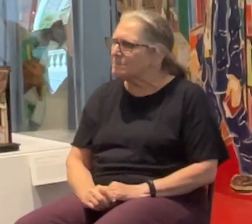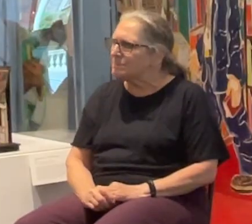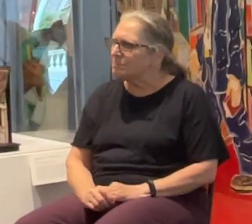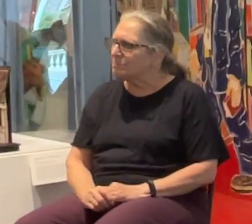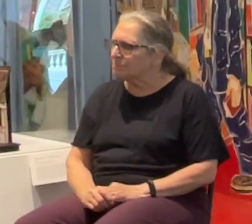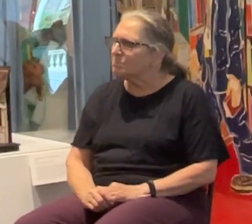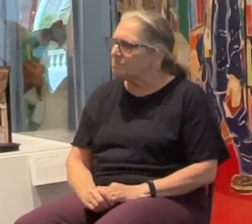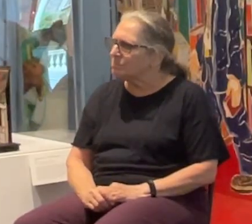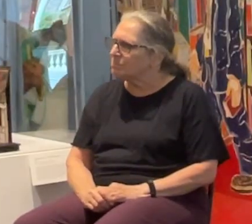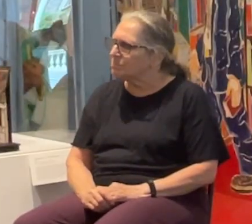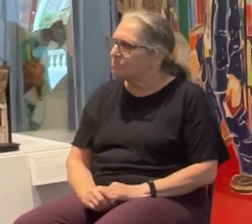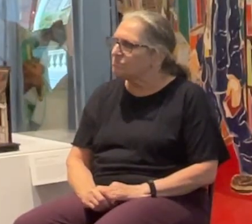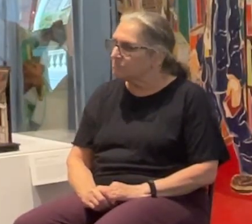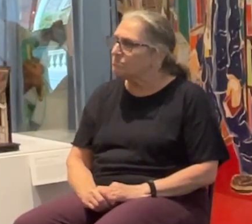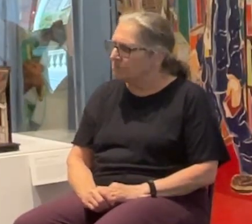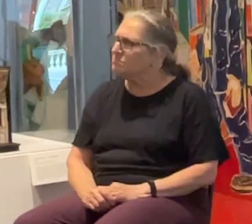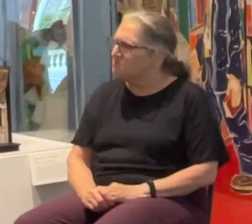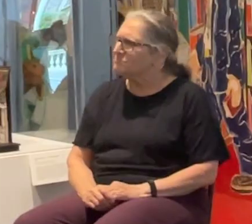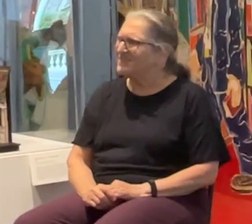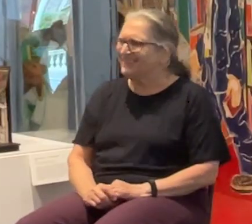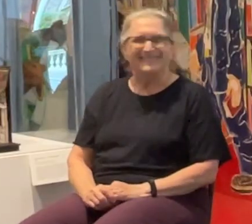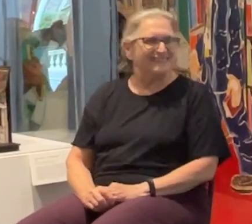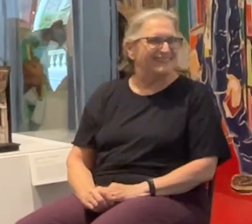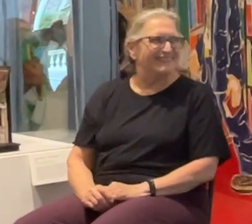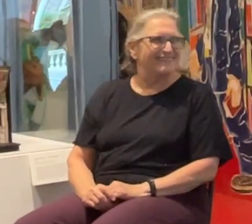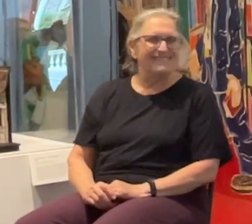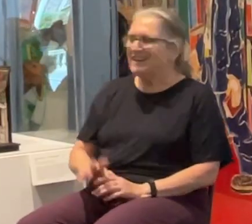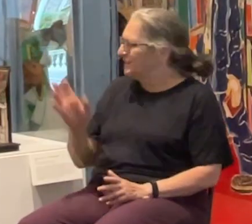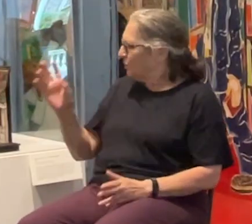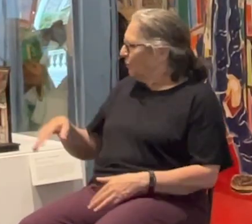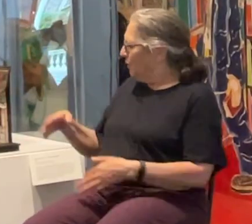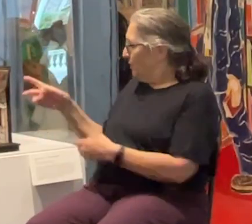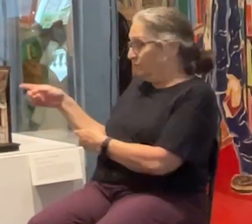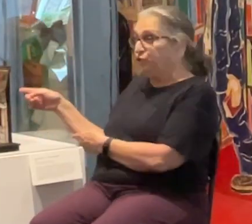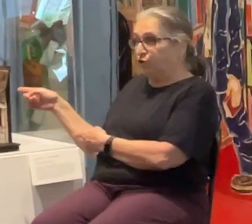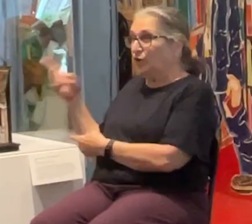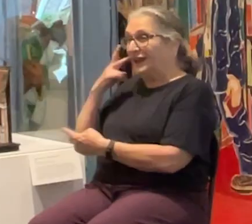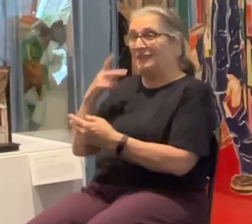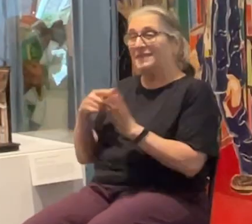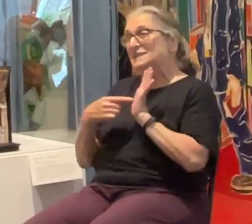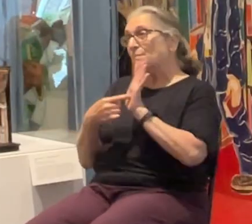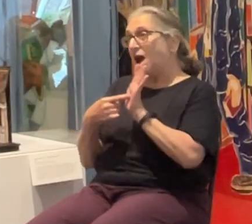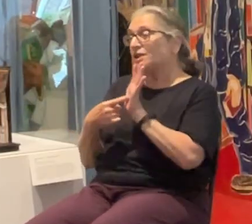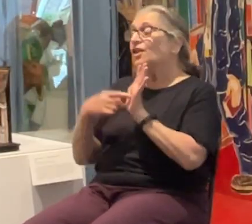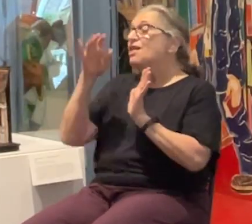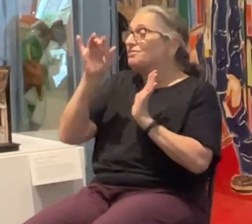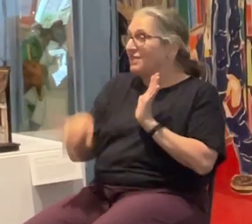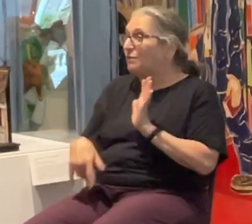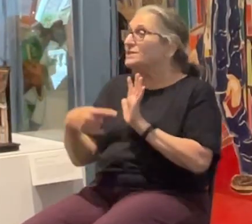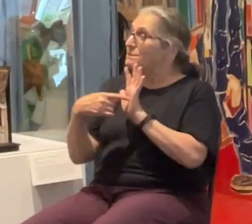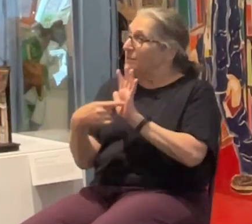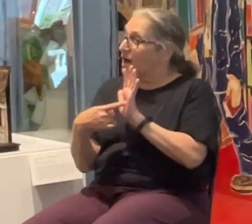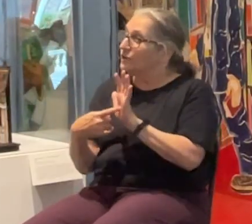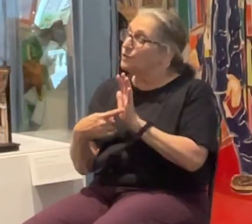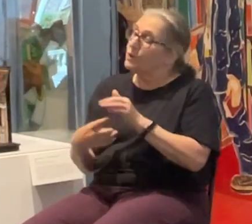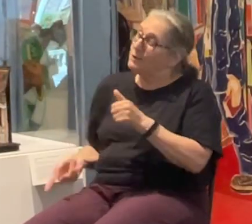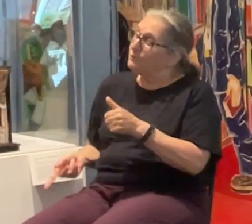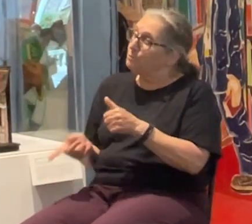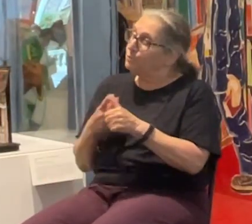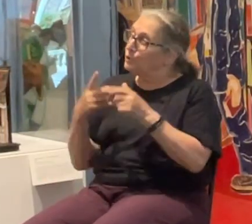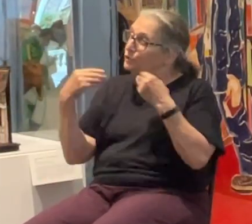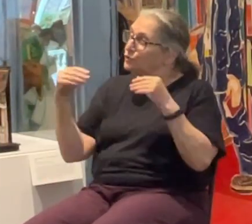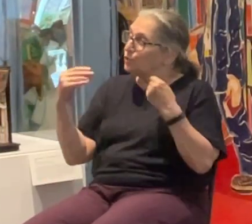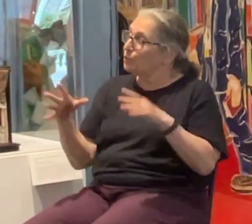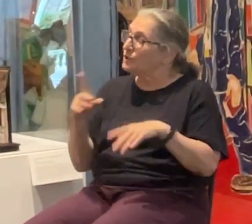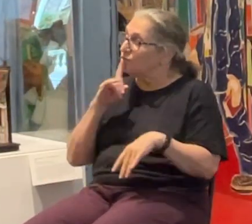And I mentioned people should, after the thing, go over and look at the model, because that is the model that was presented to the museum when the bookstore was first here. And if you